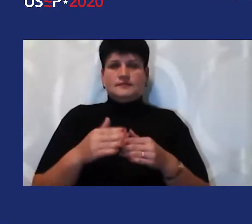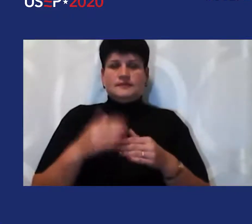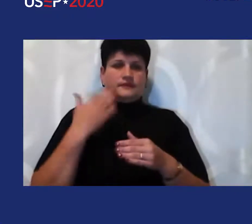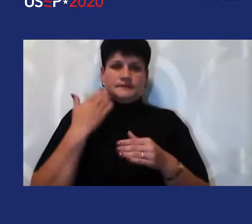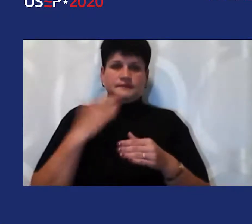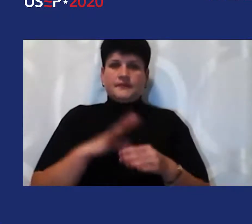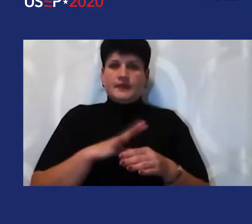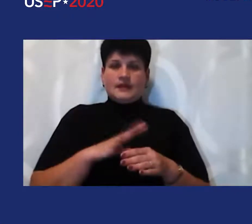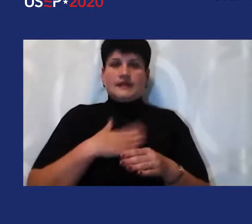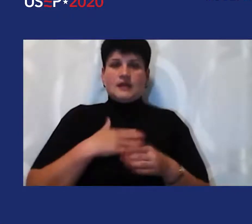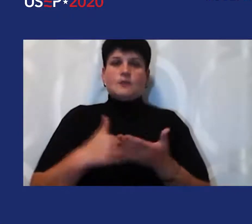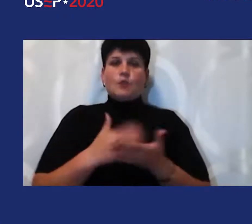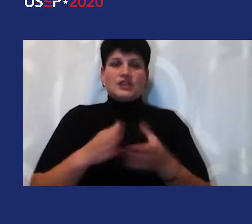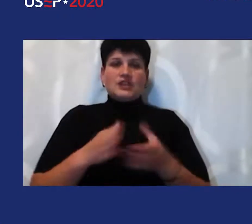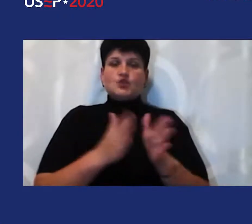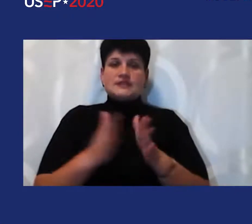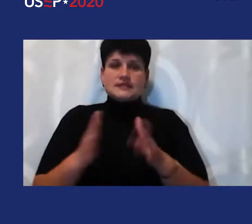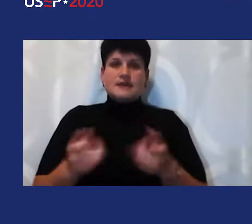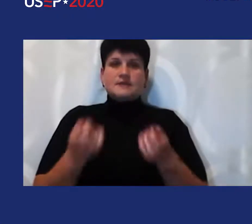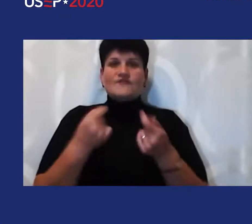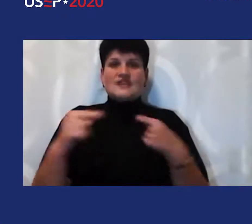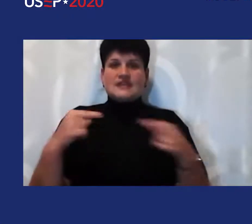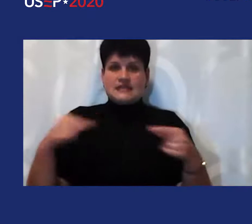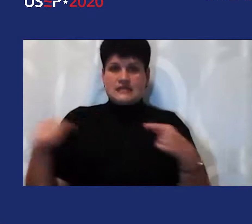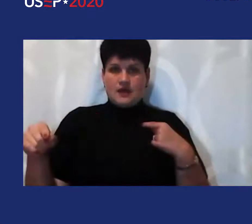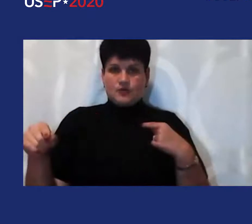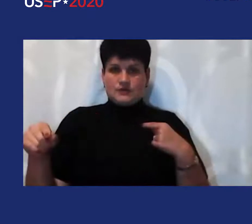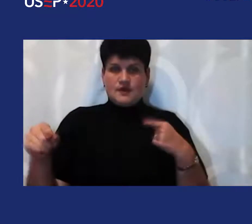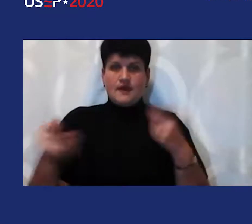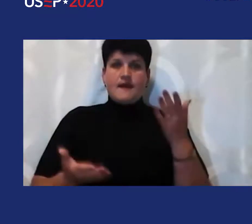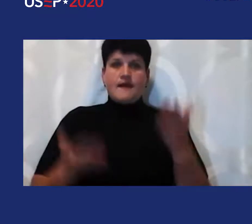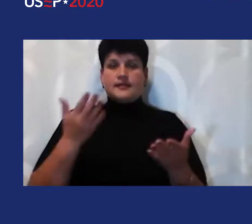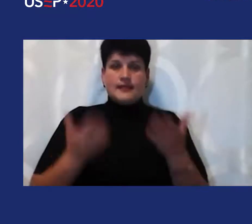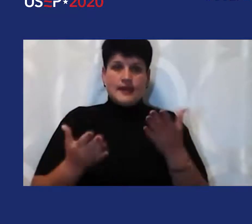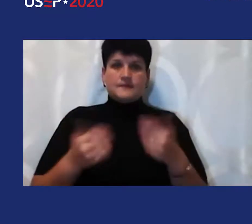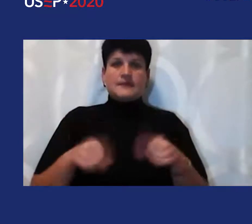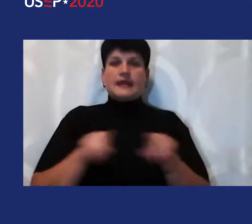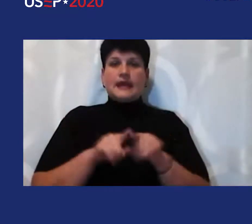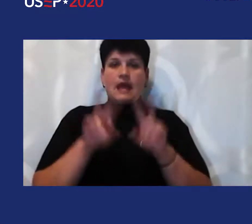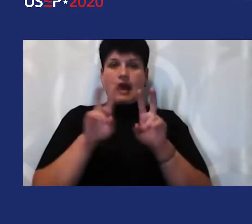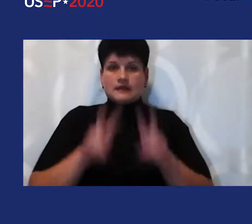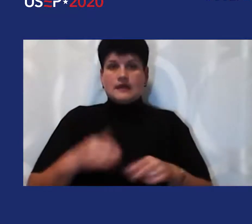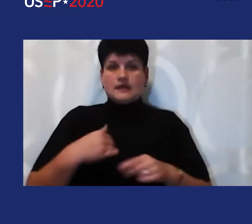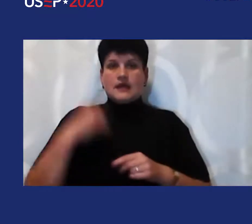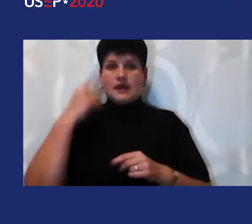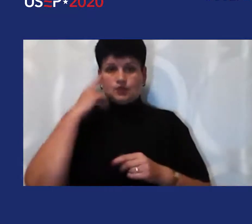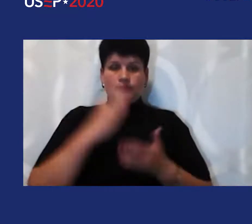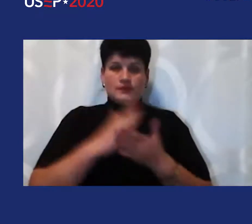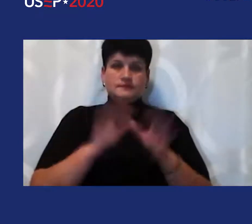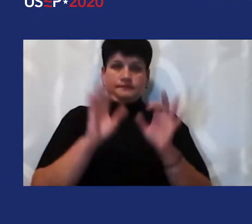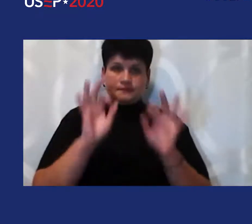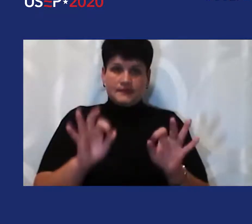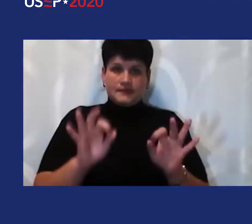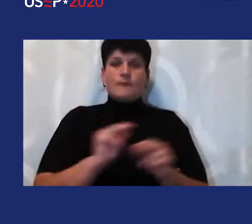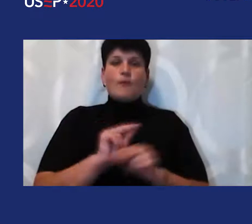our political systems are quite different, but still, such analysis will